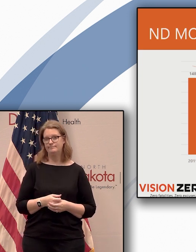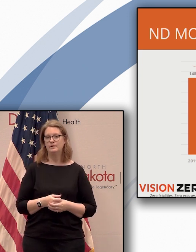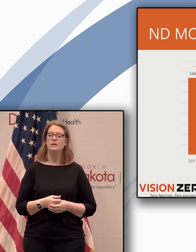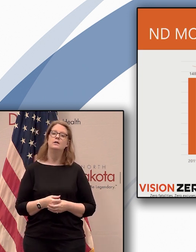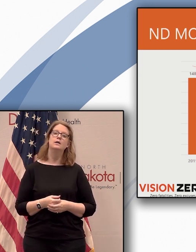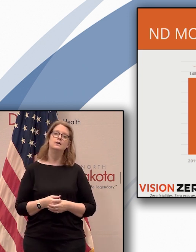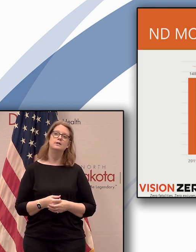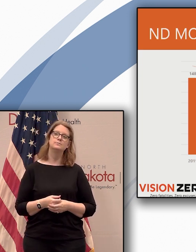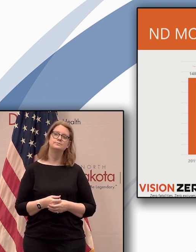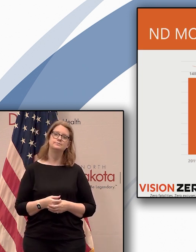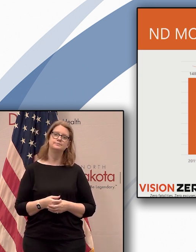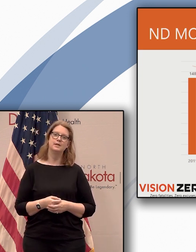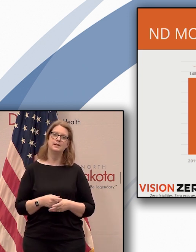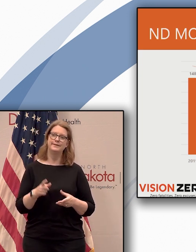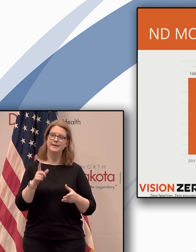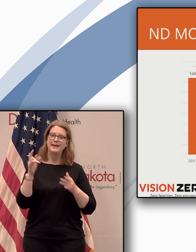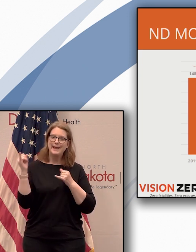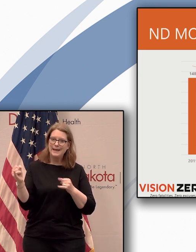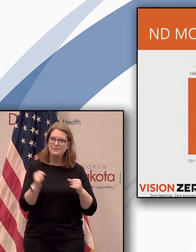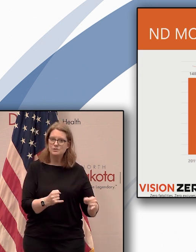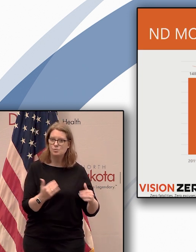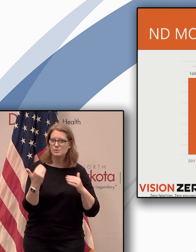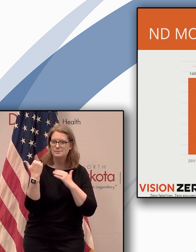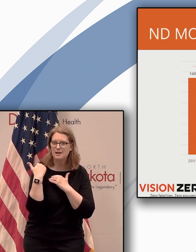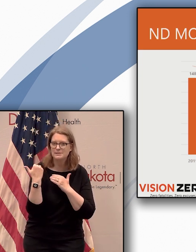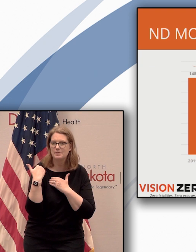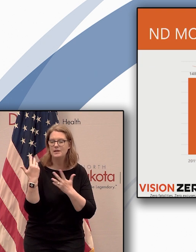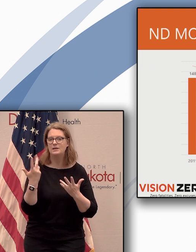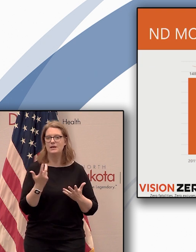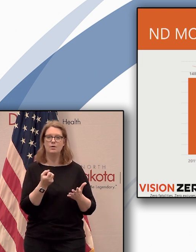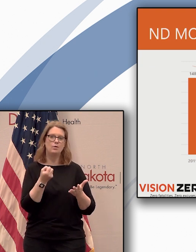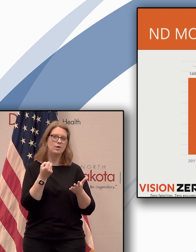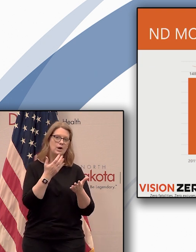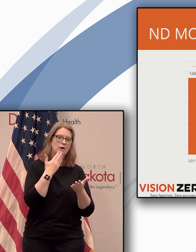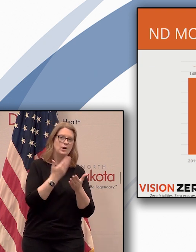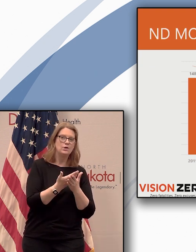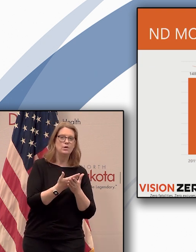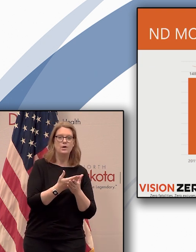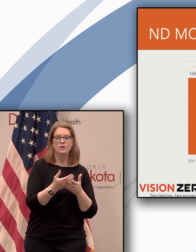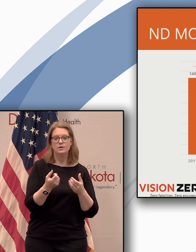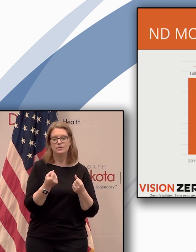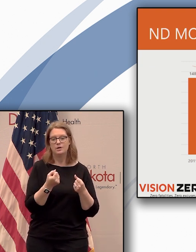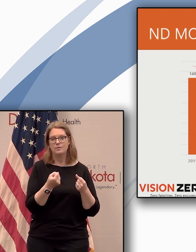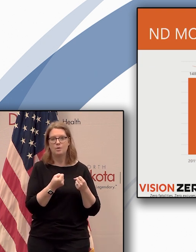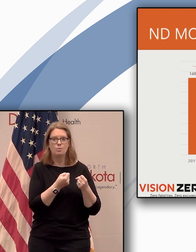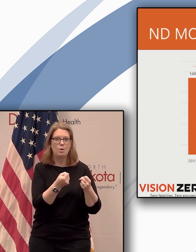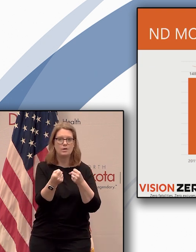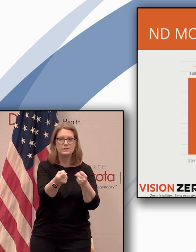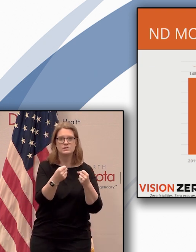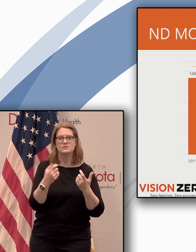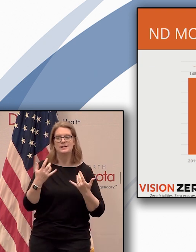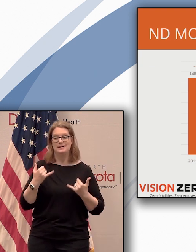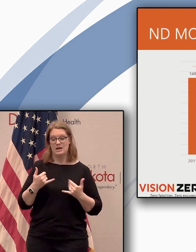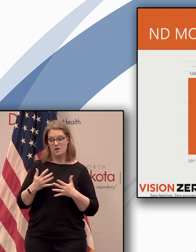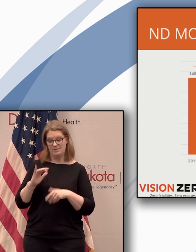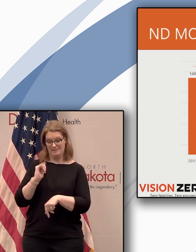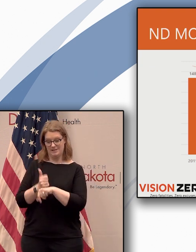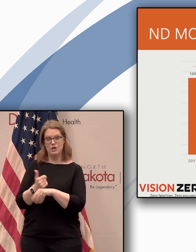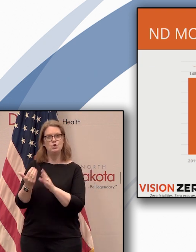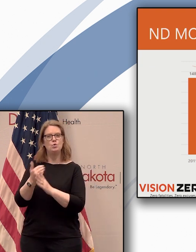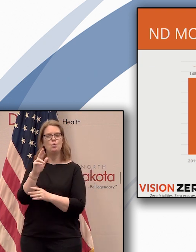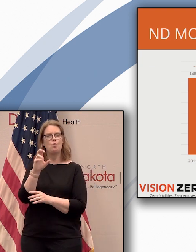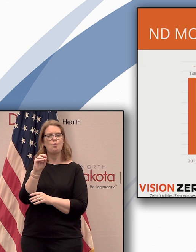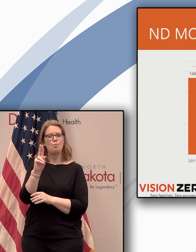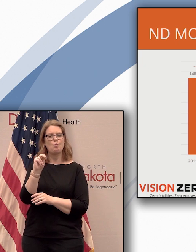again, whether it's practices individual responsibility or improved road conditions, roundabouts are saving lives as we get rid of